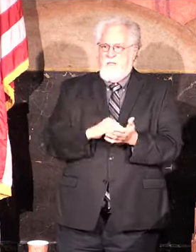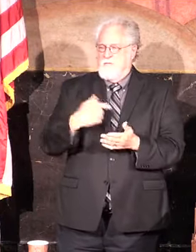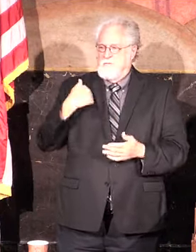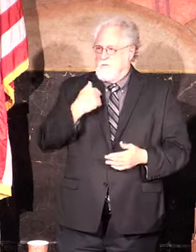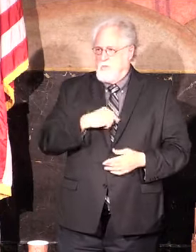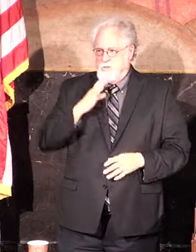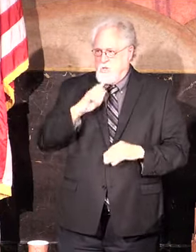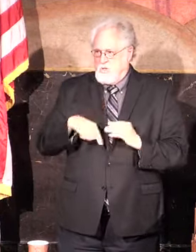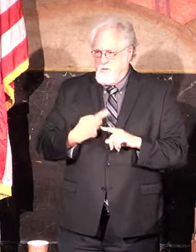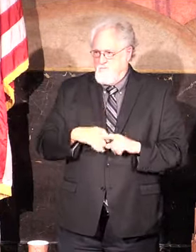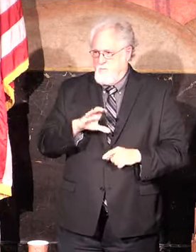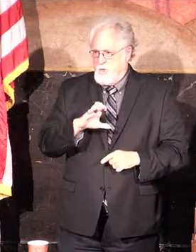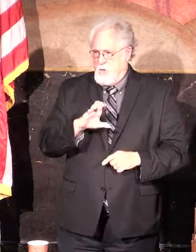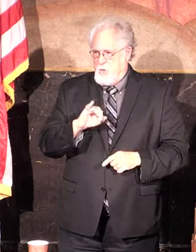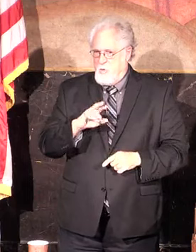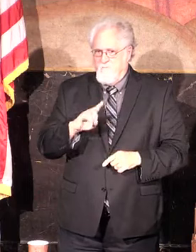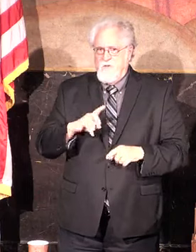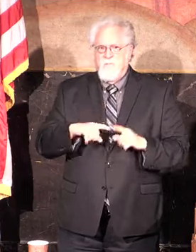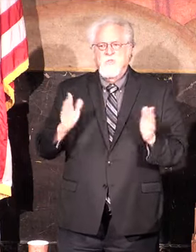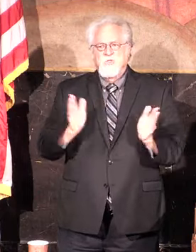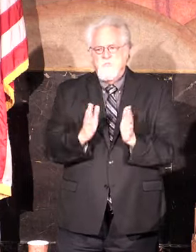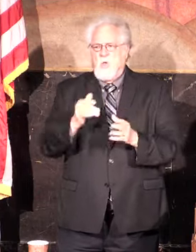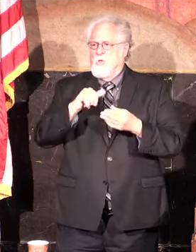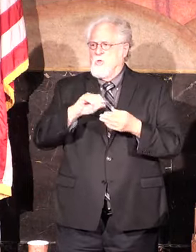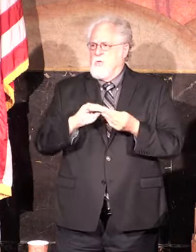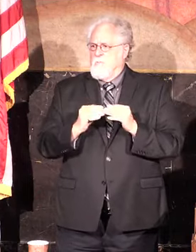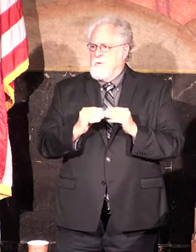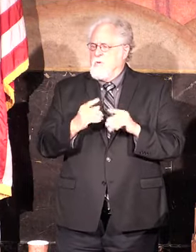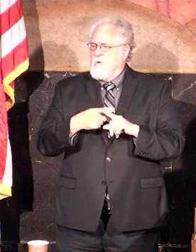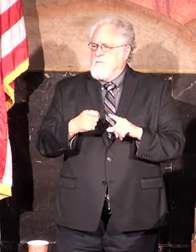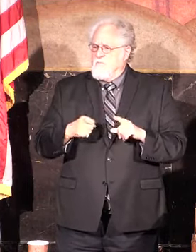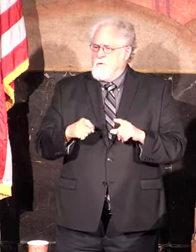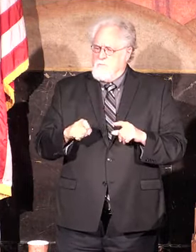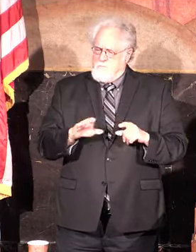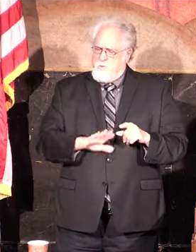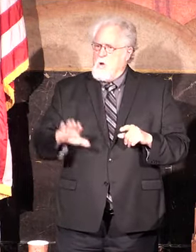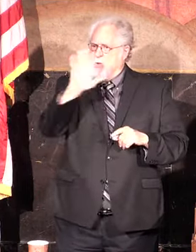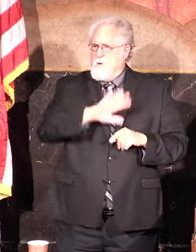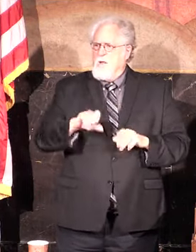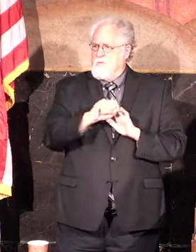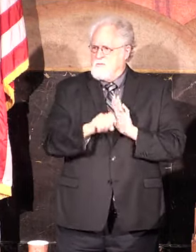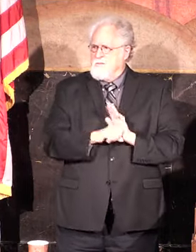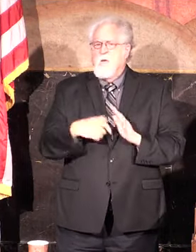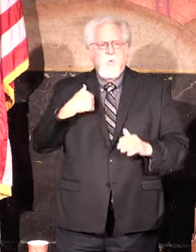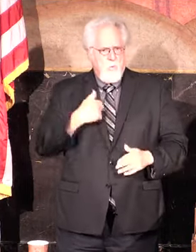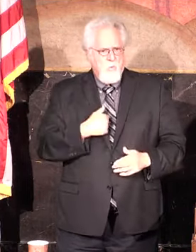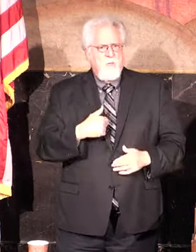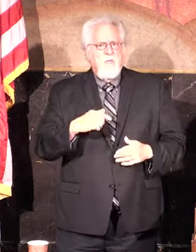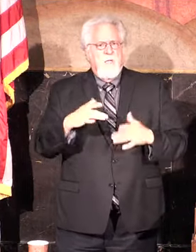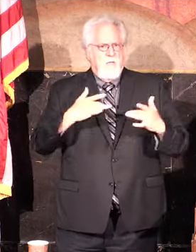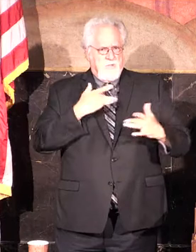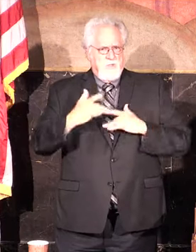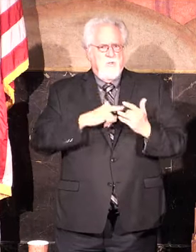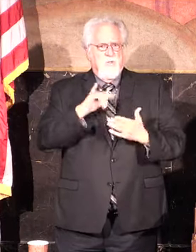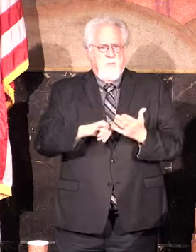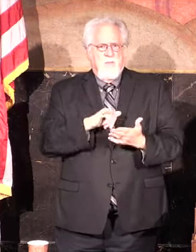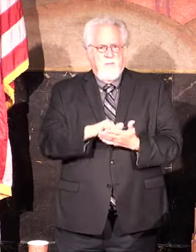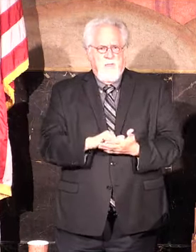talked about from COVID, but a much, much smaller number from around the state. So we obviously are concerned about